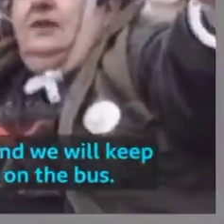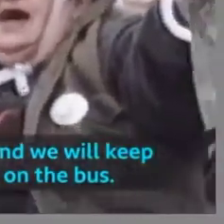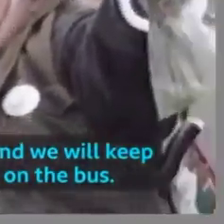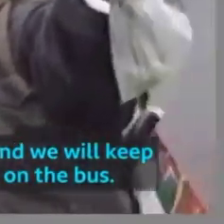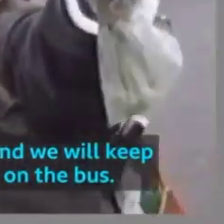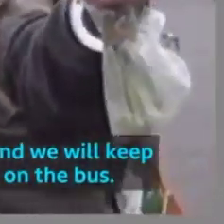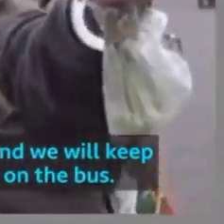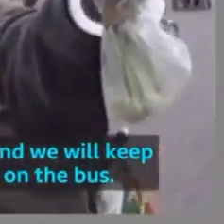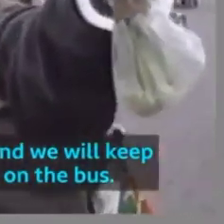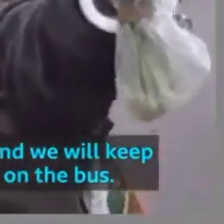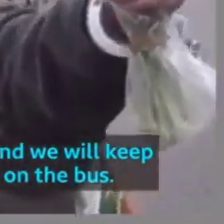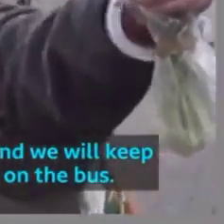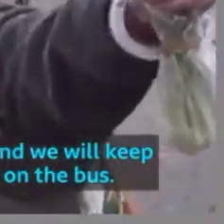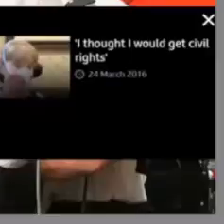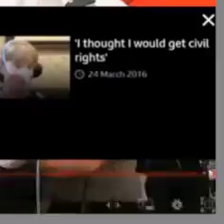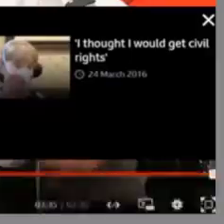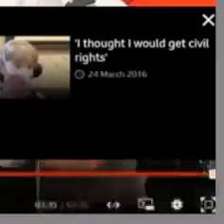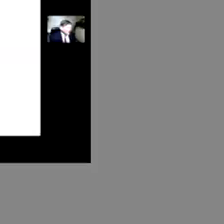you let us off the bus.